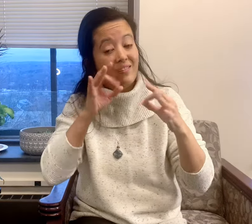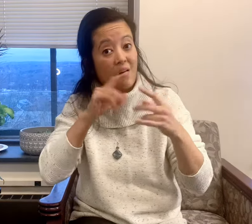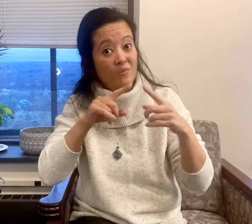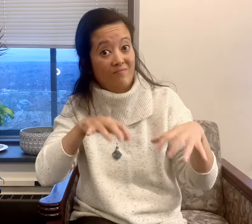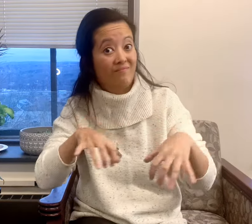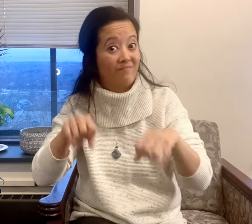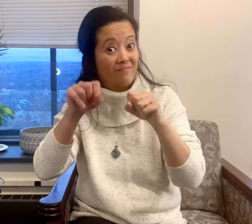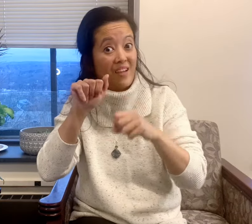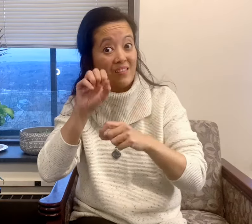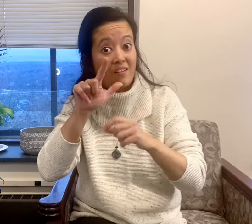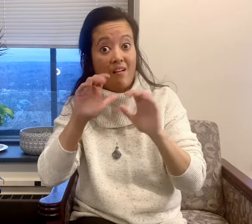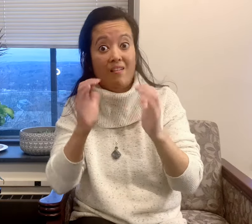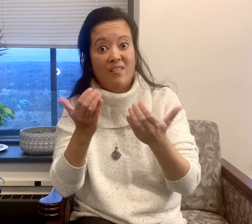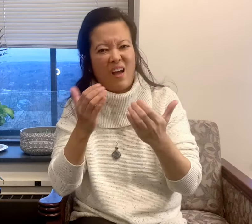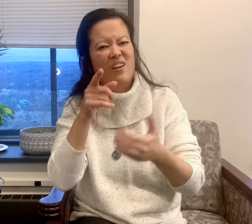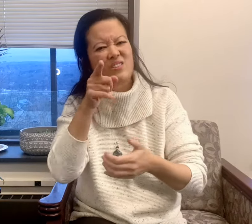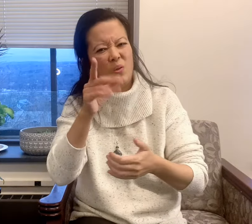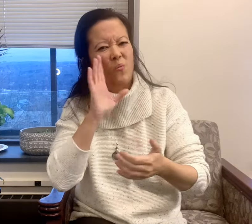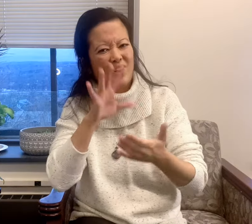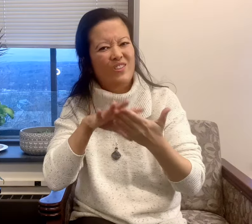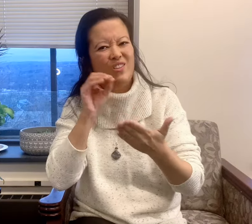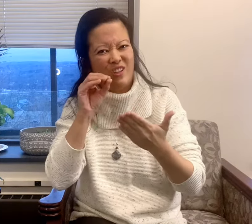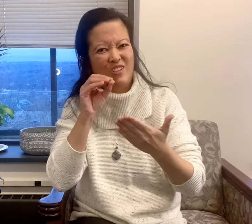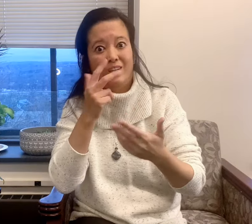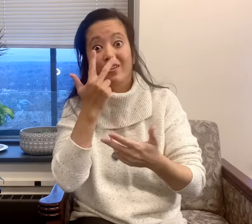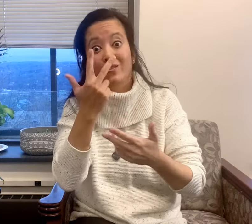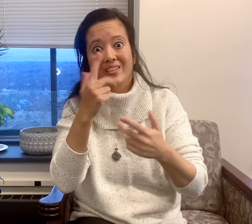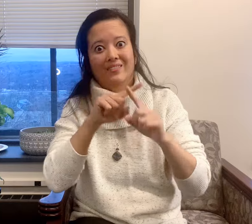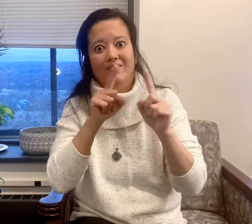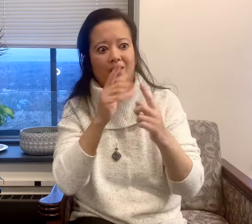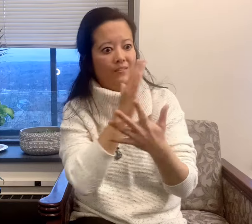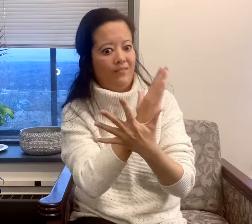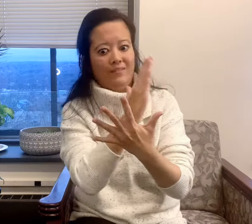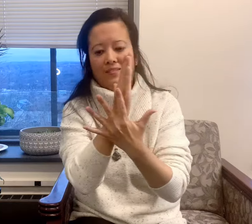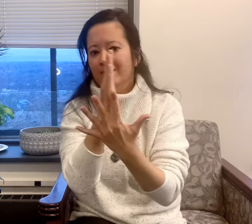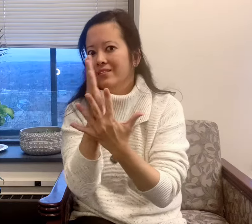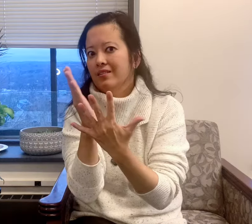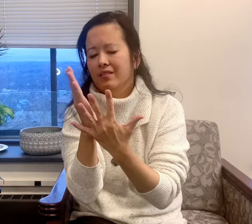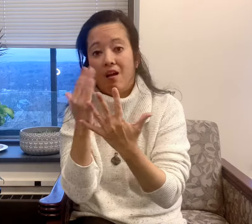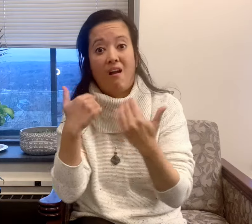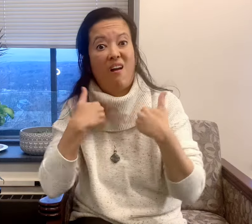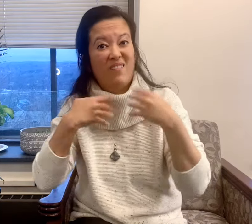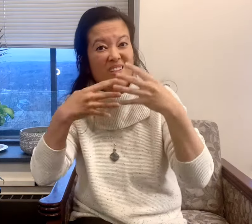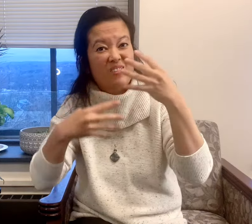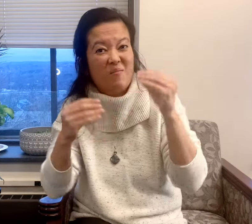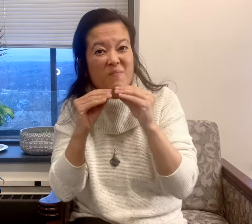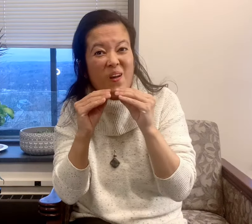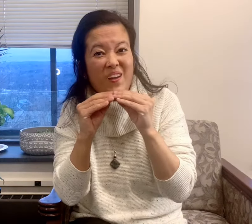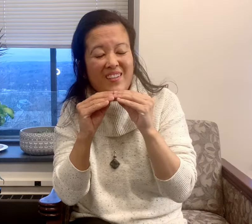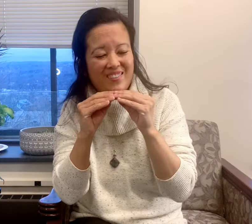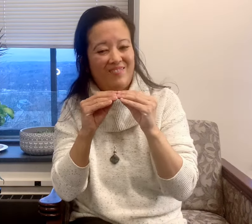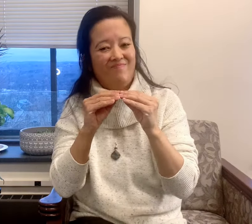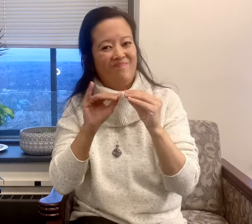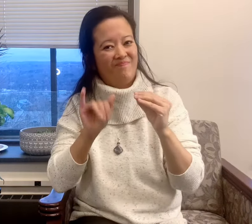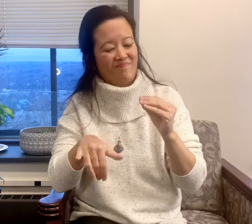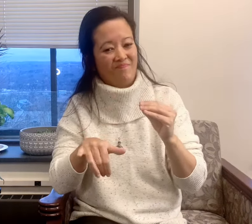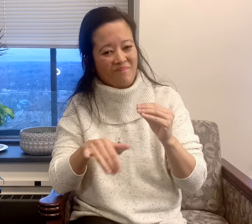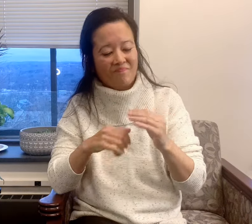And if you do decide to take ASL class, you will learn that there's different levels, and there's a lot more that